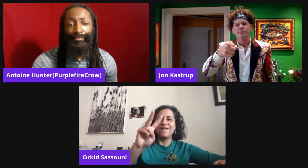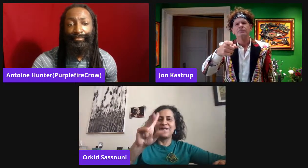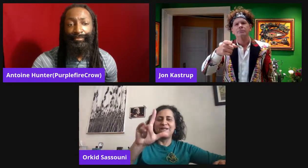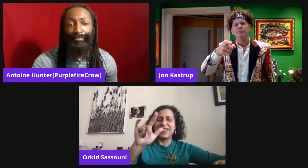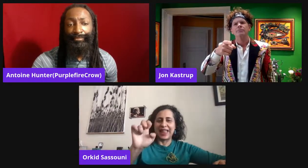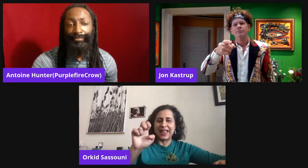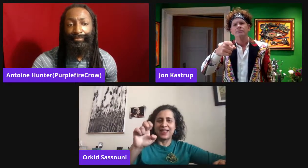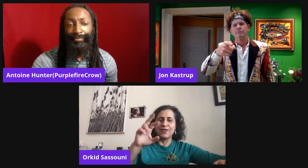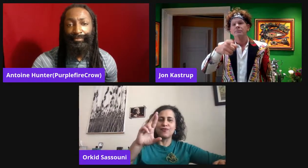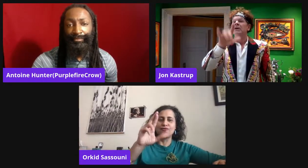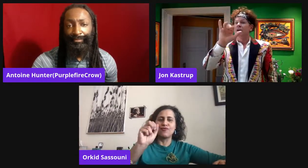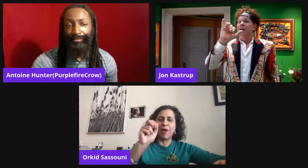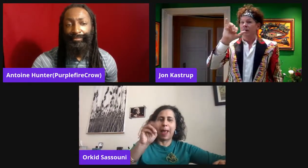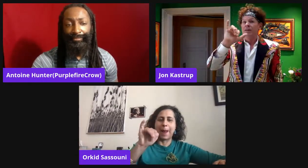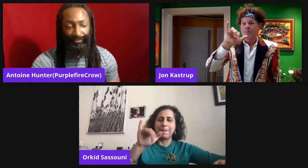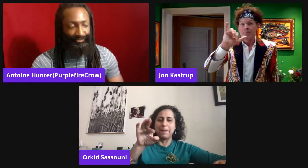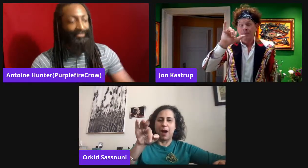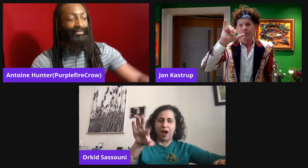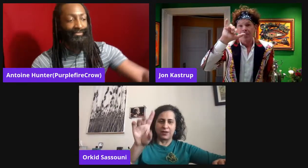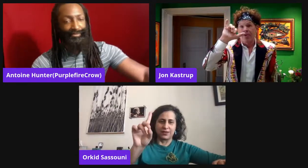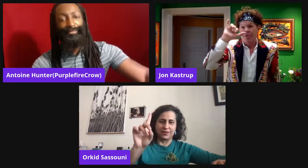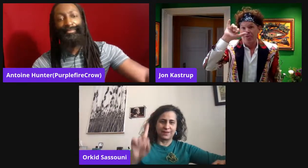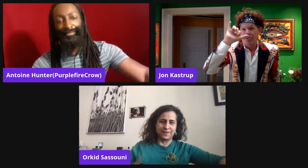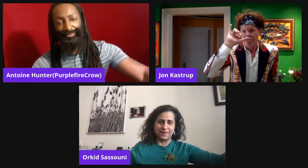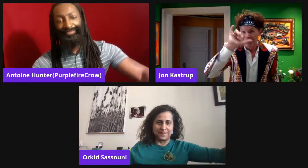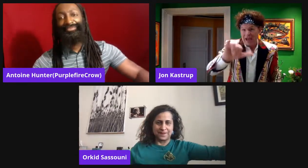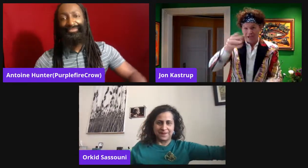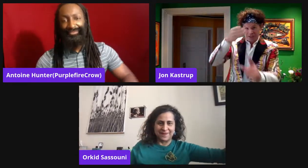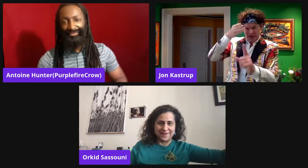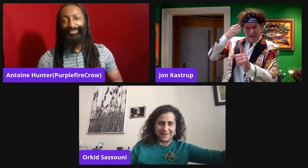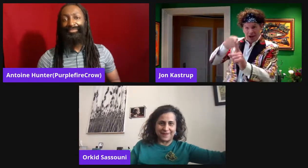Orkid, who did you say? Granville.